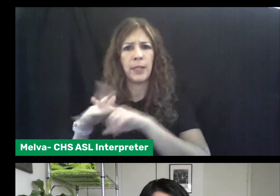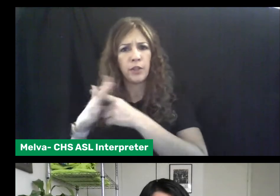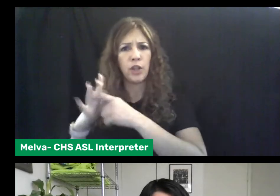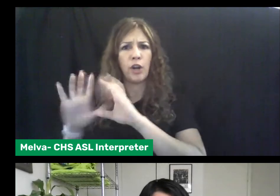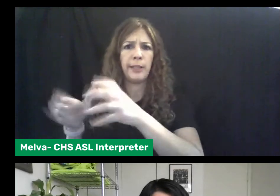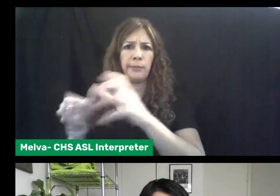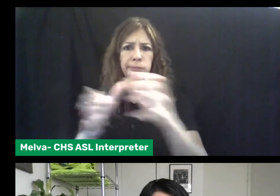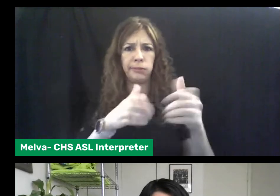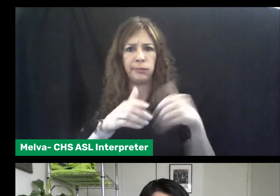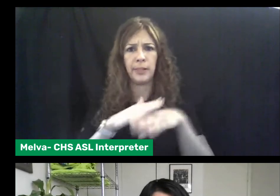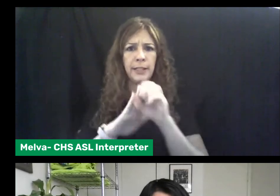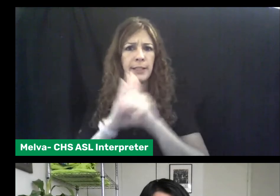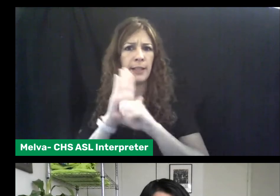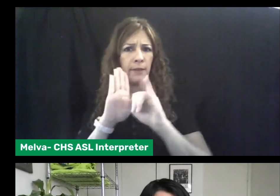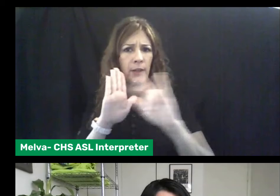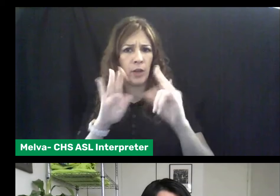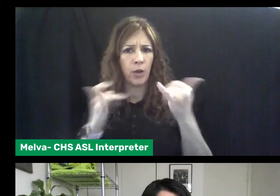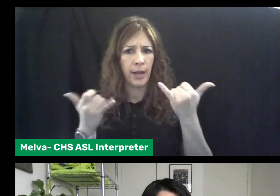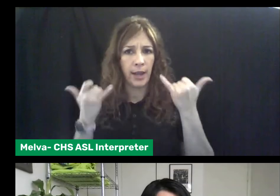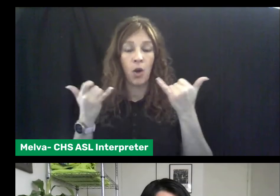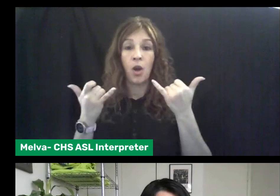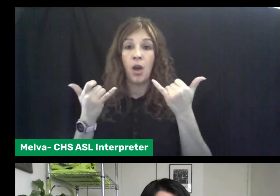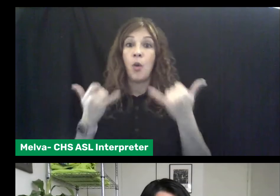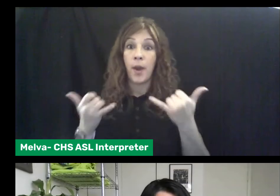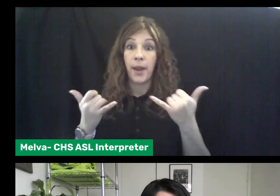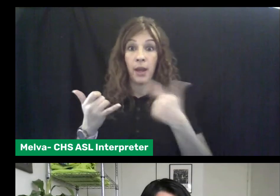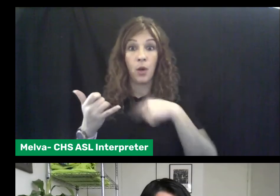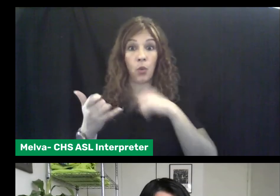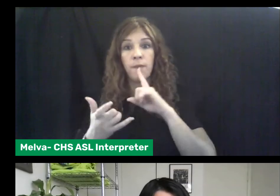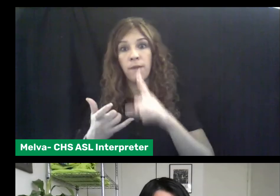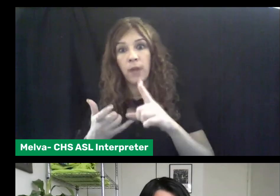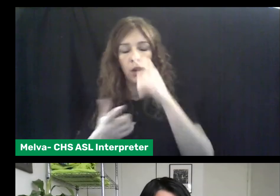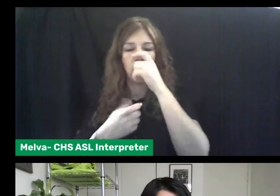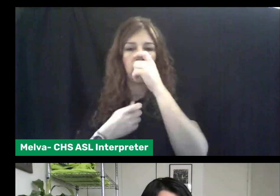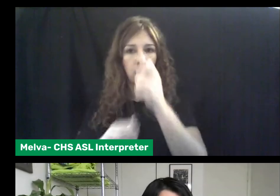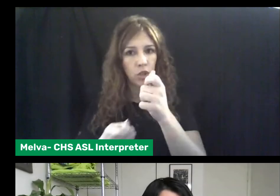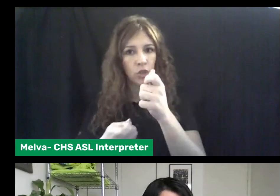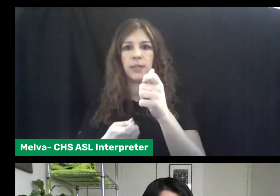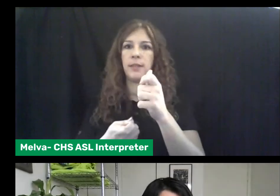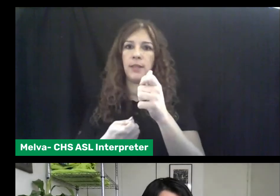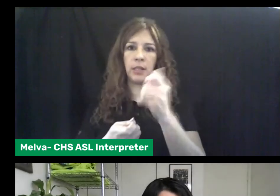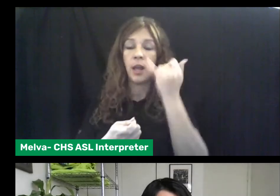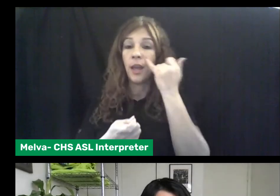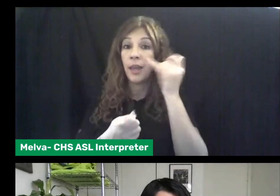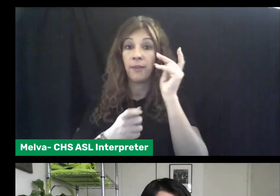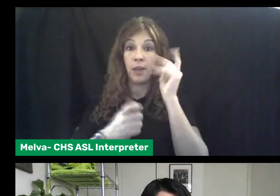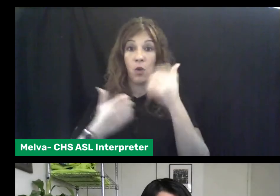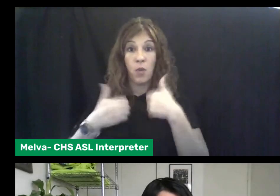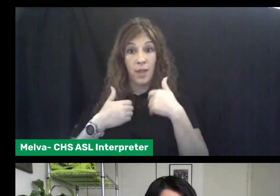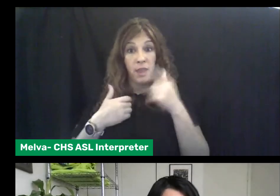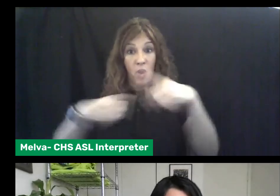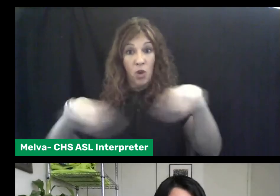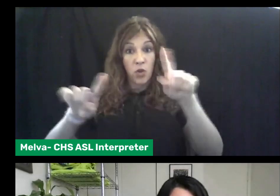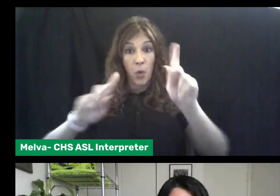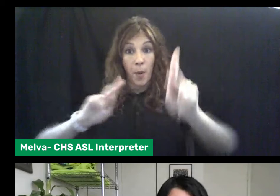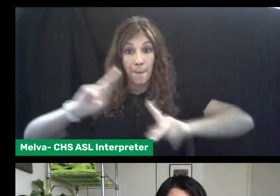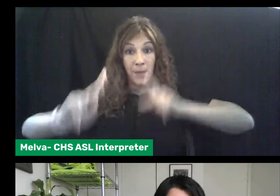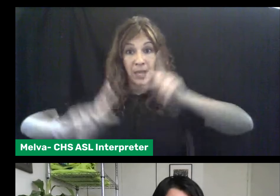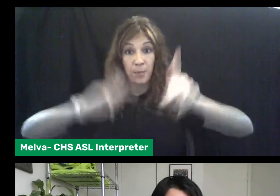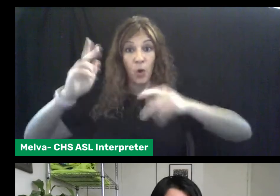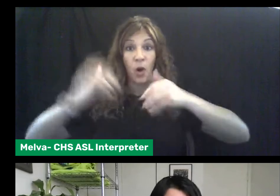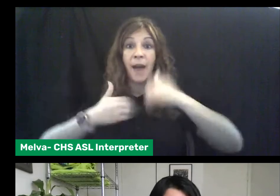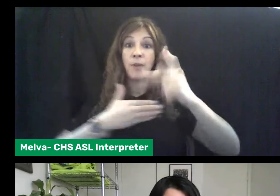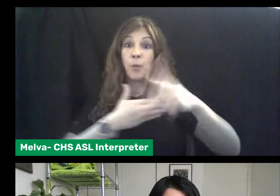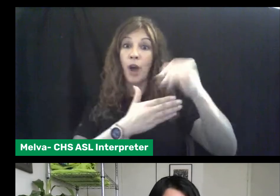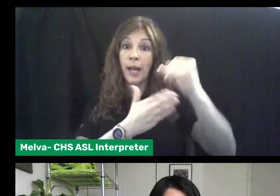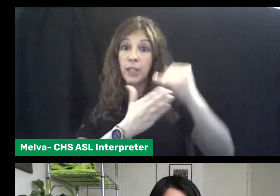Illinois, pues estamos interesados en que si hay gente que tiene proyectos